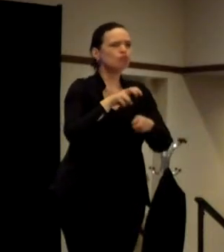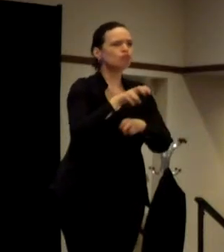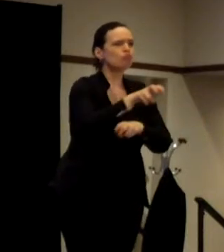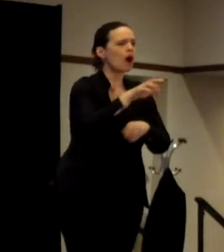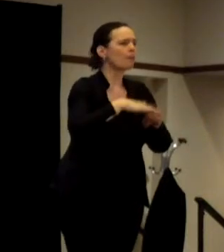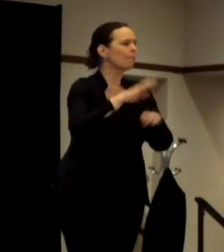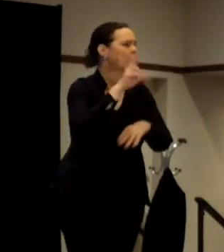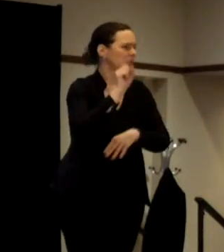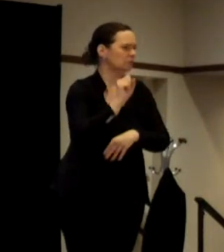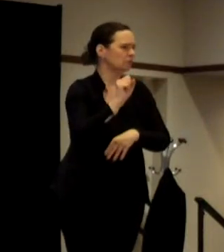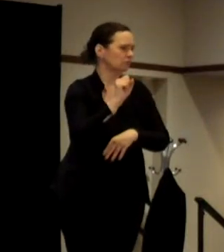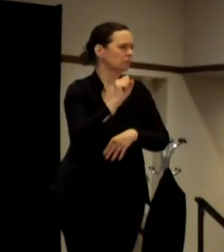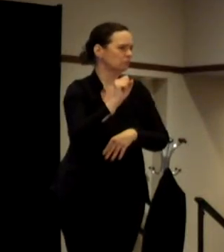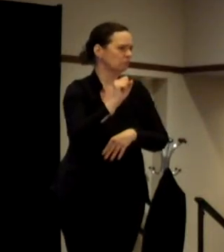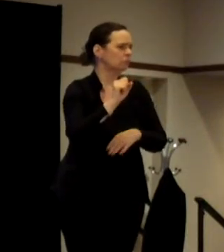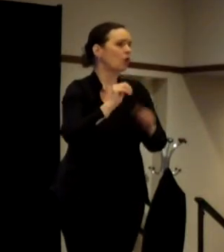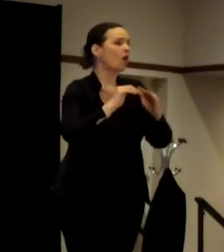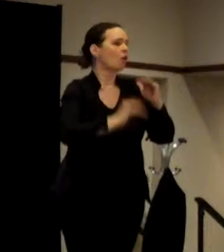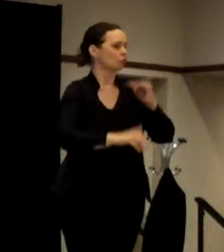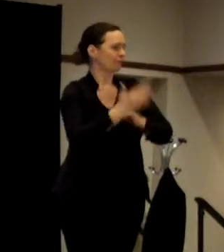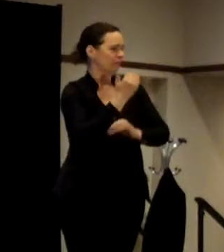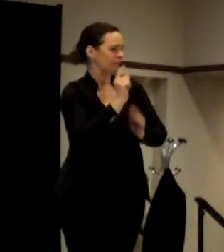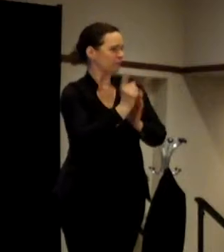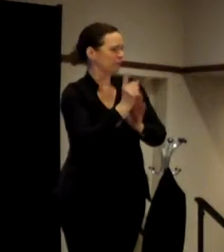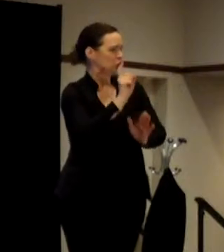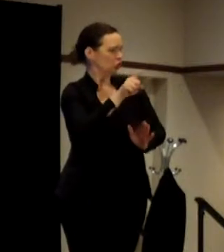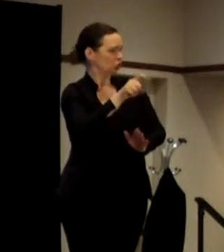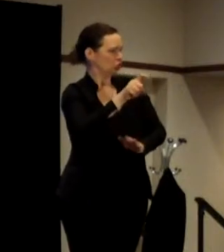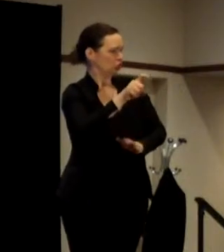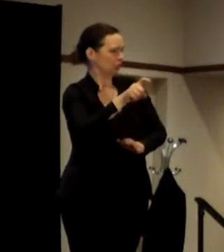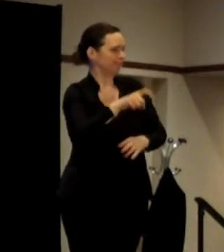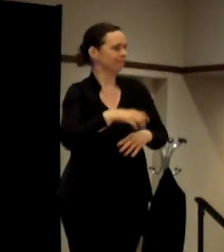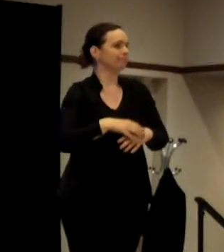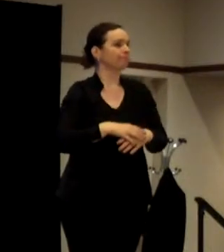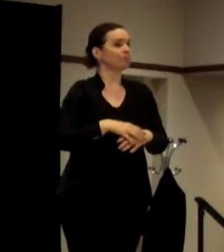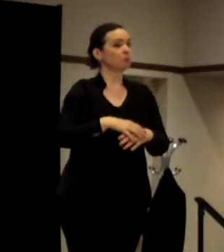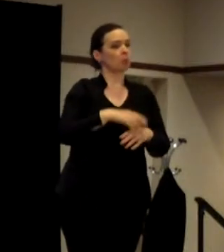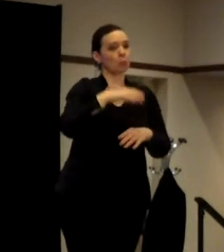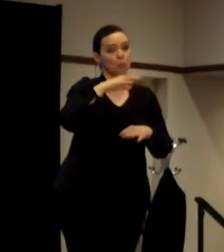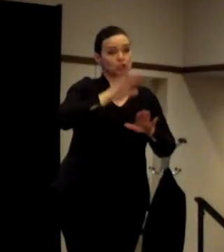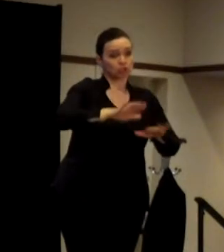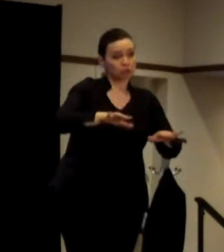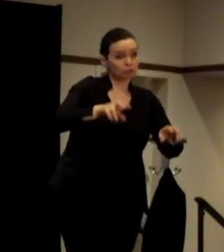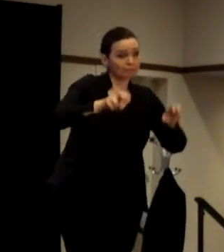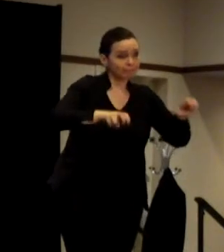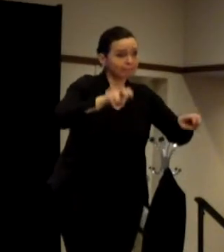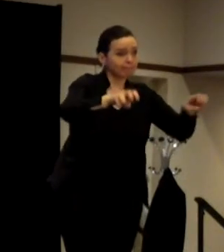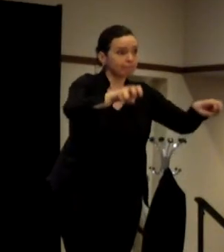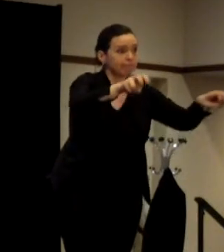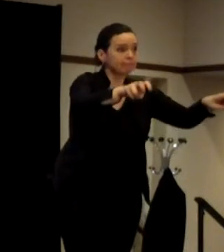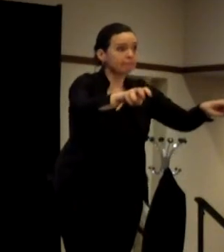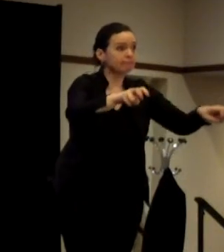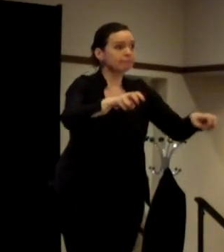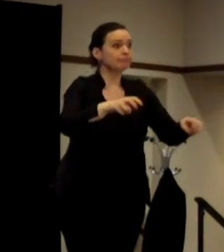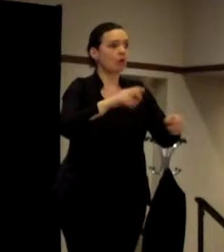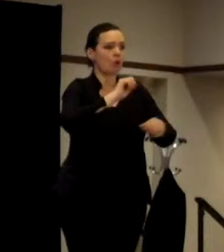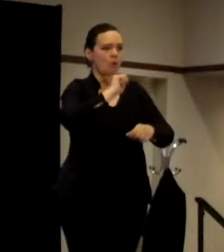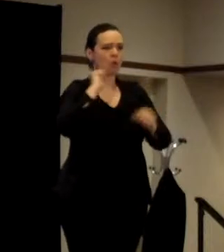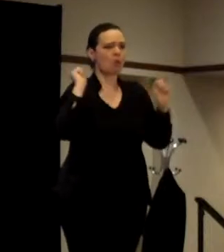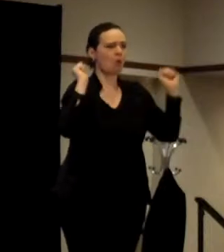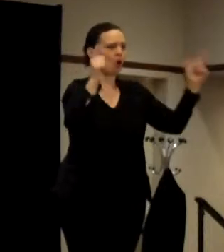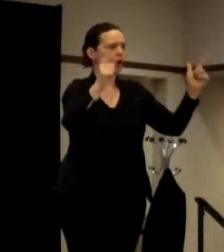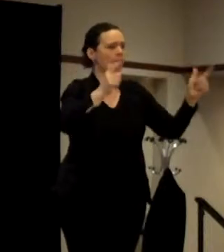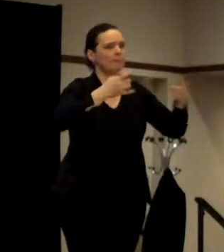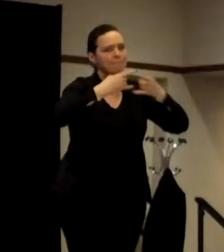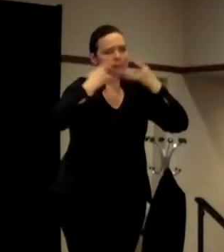is looking at under 15 minutes having the children be able to sit next to each other as long as everybody's wearing masks and the windows are down a little bit in